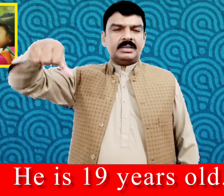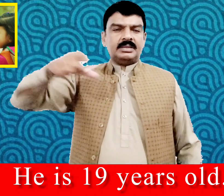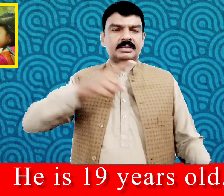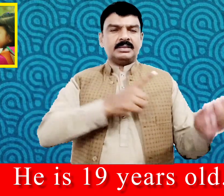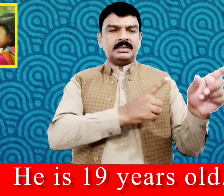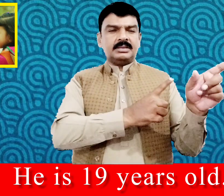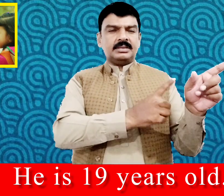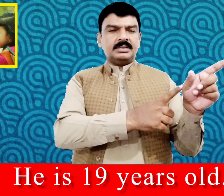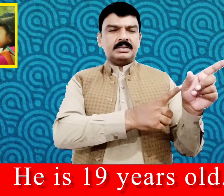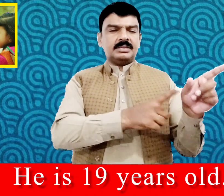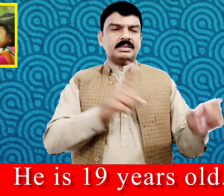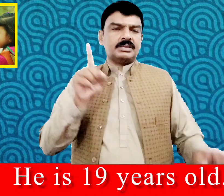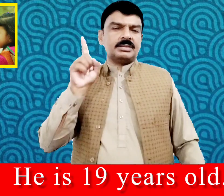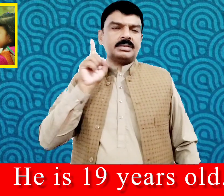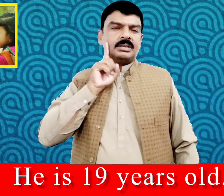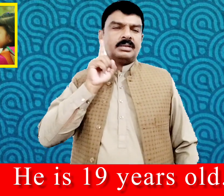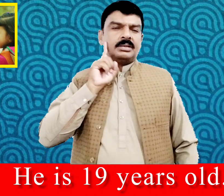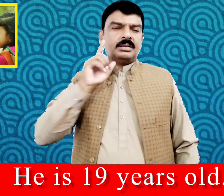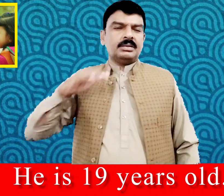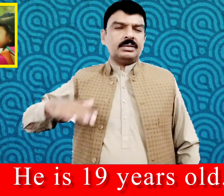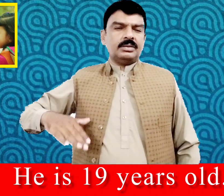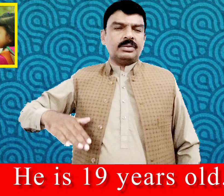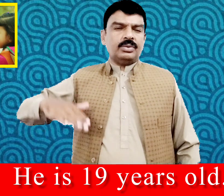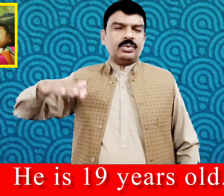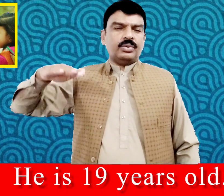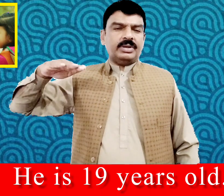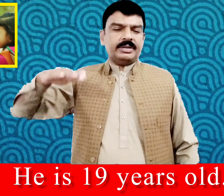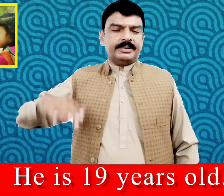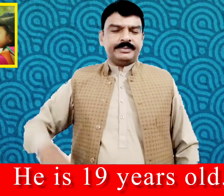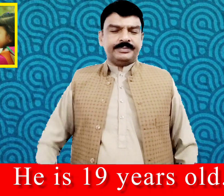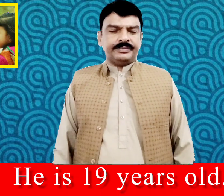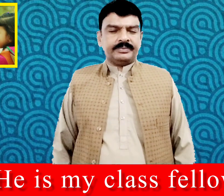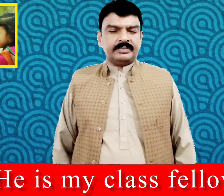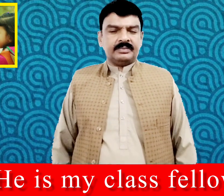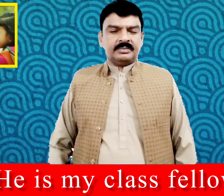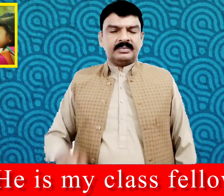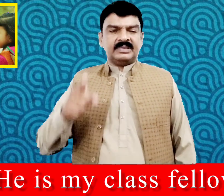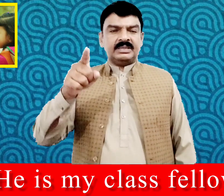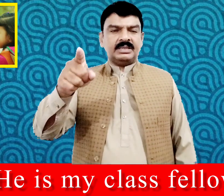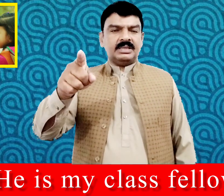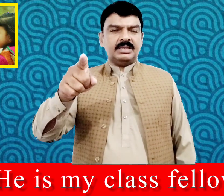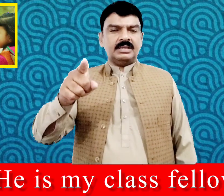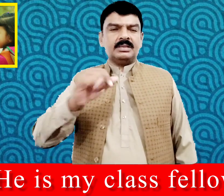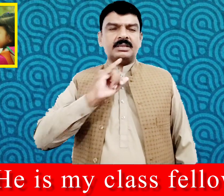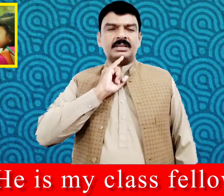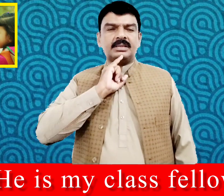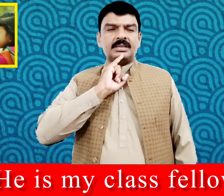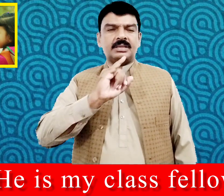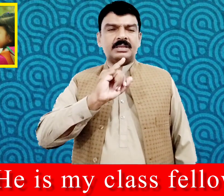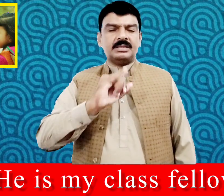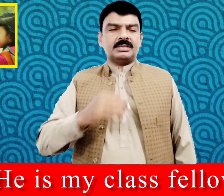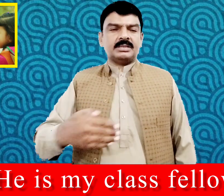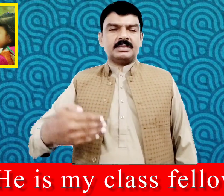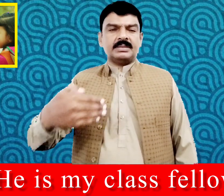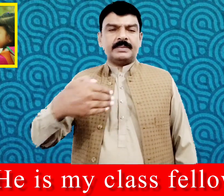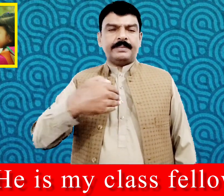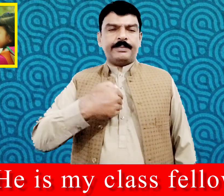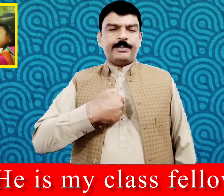19 years old. He is